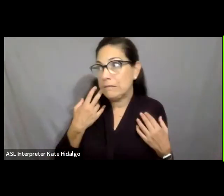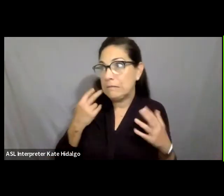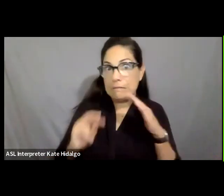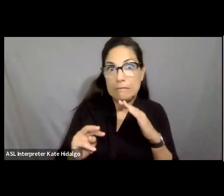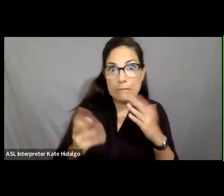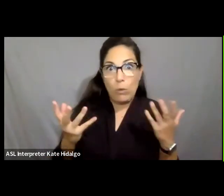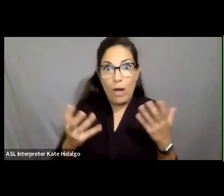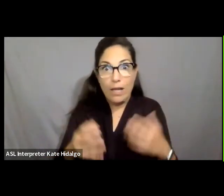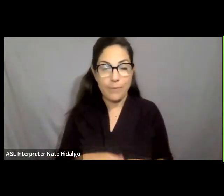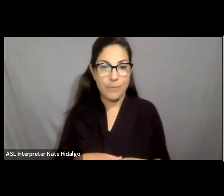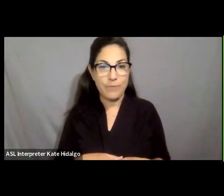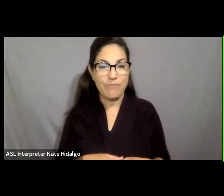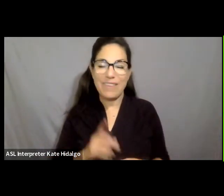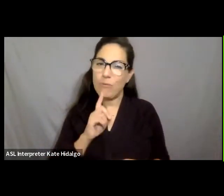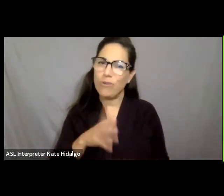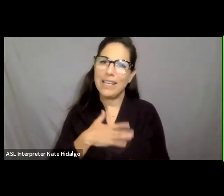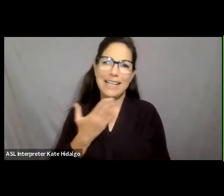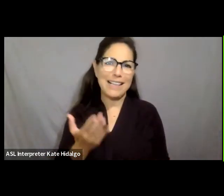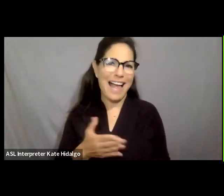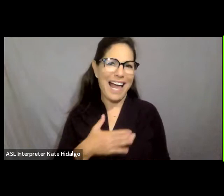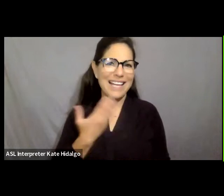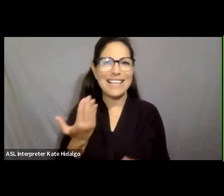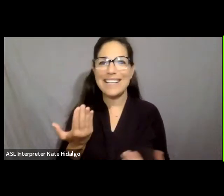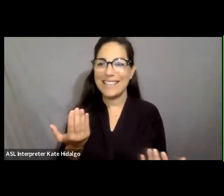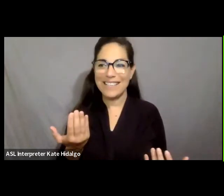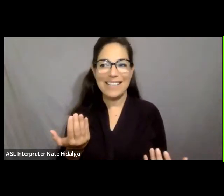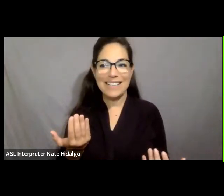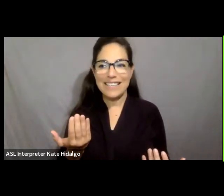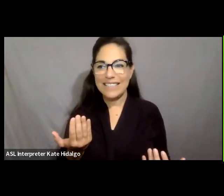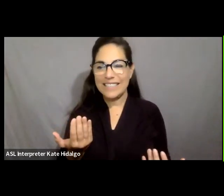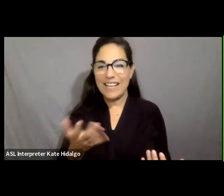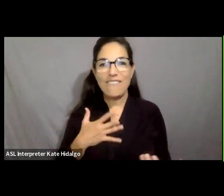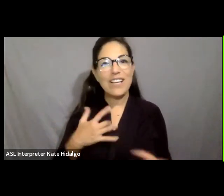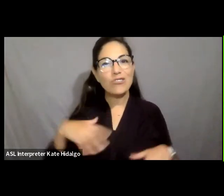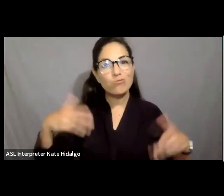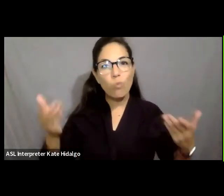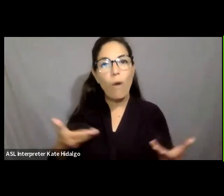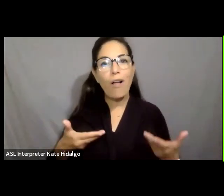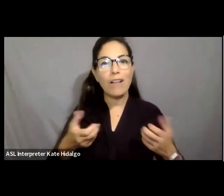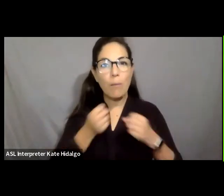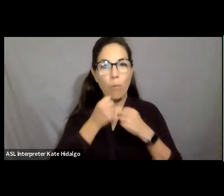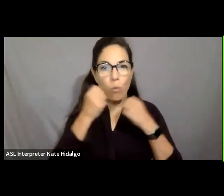And I'm so glad that it's so welcoming and warm.